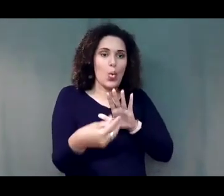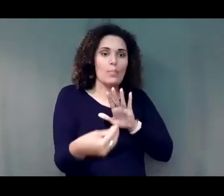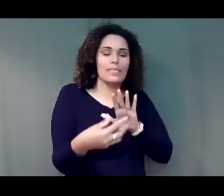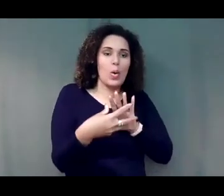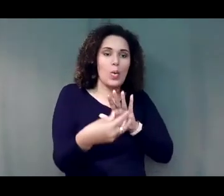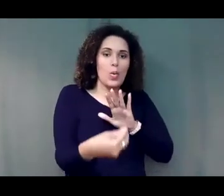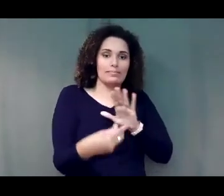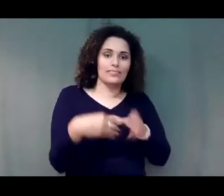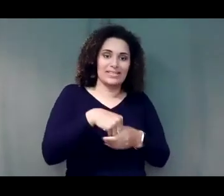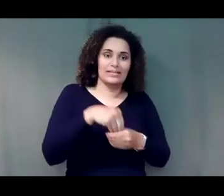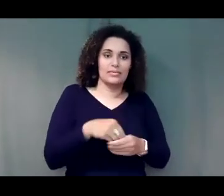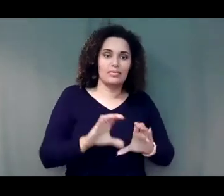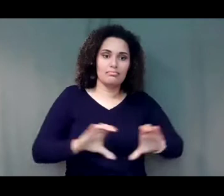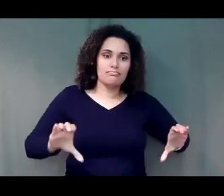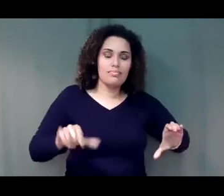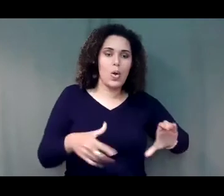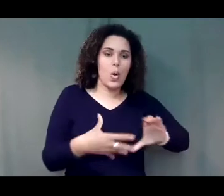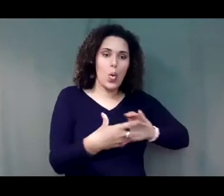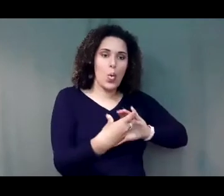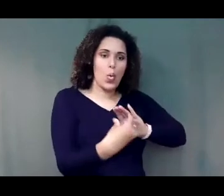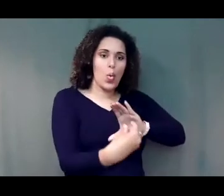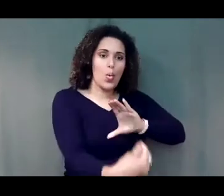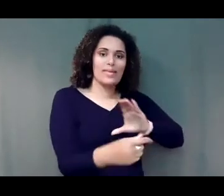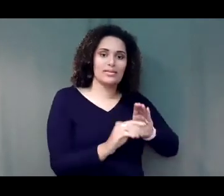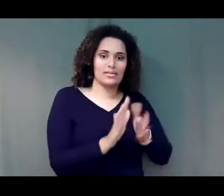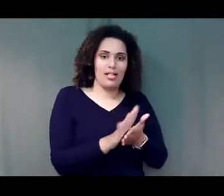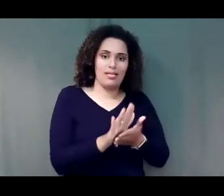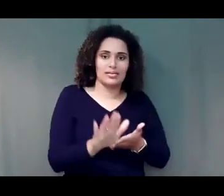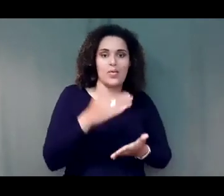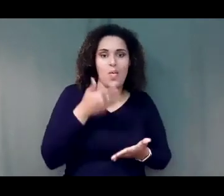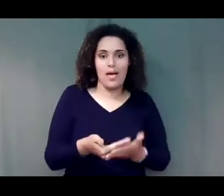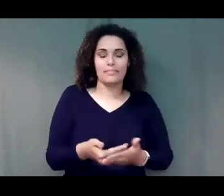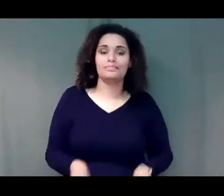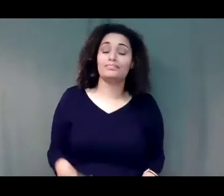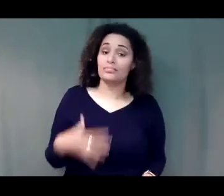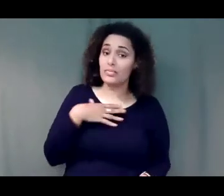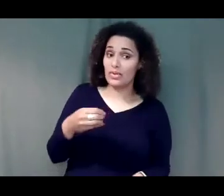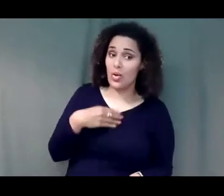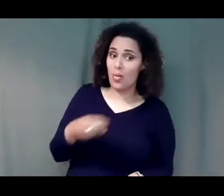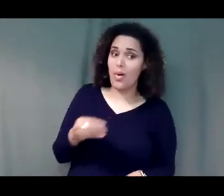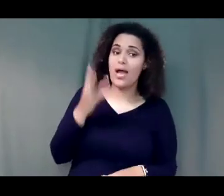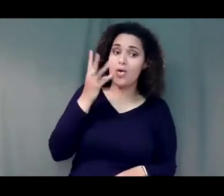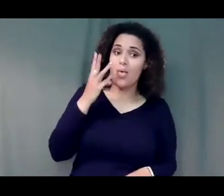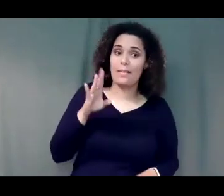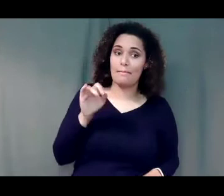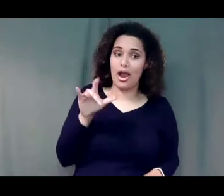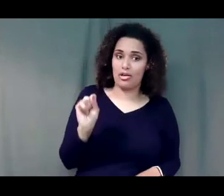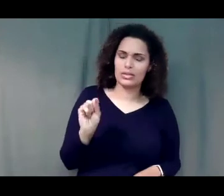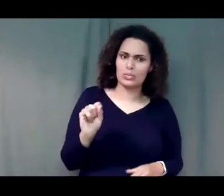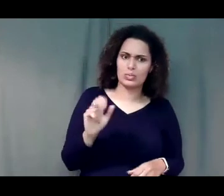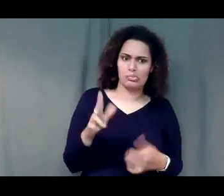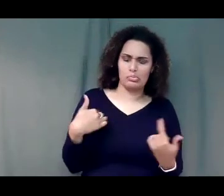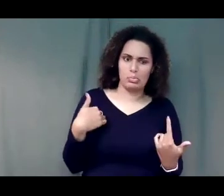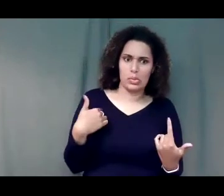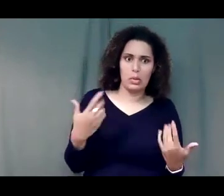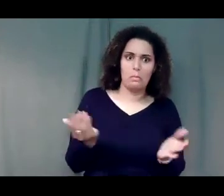barrel and it pulls things out and cleans it pretty well. Yeah, and the white wine barrels we'll use for quite a long time. We